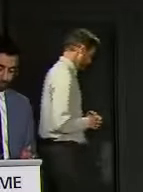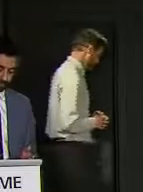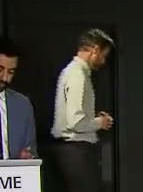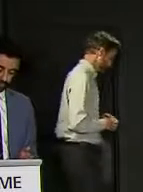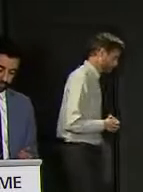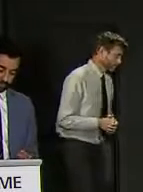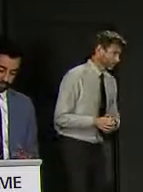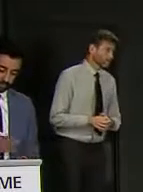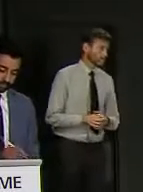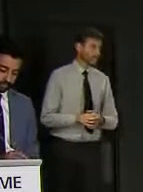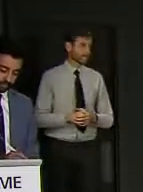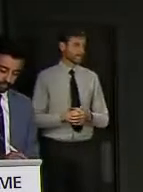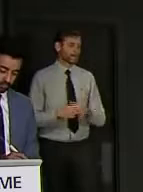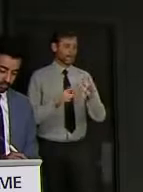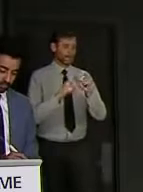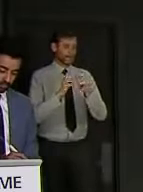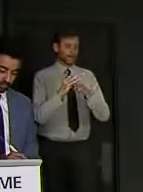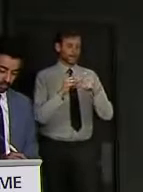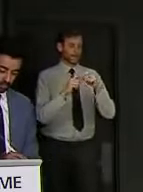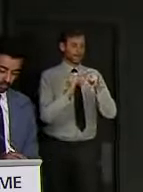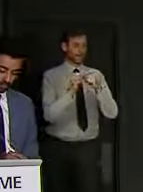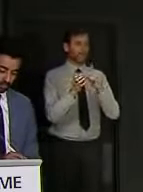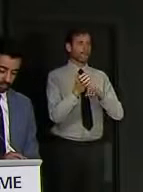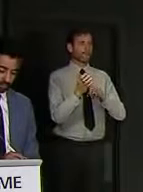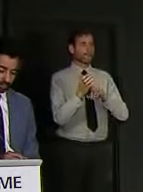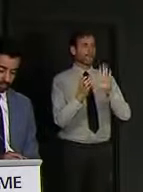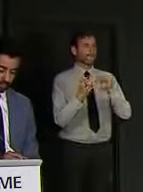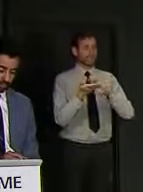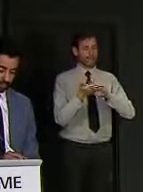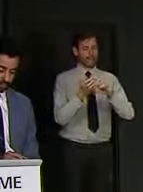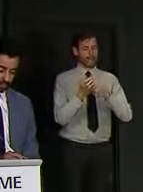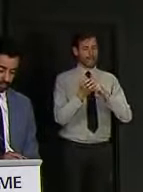you. David Ball from the Herald.